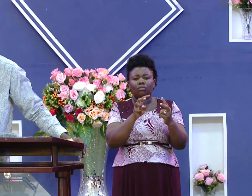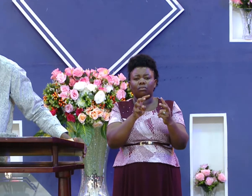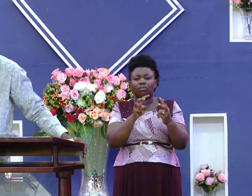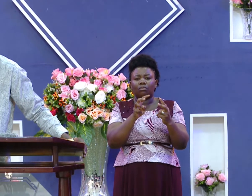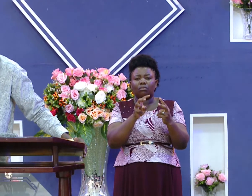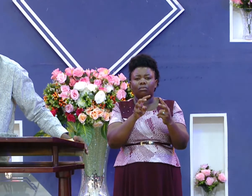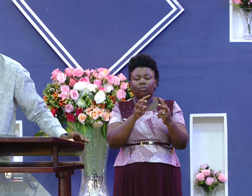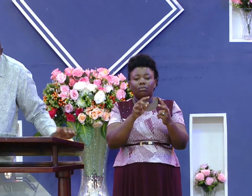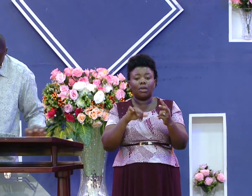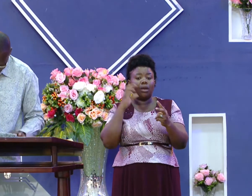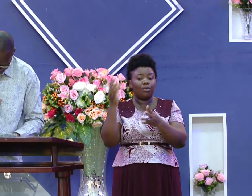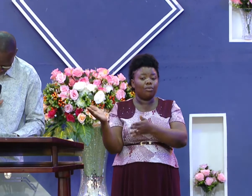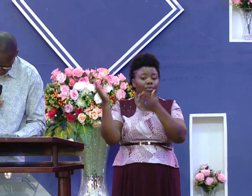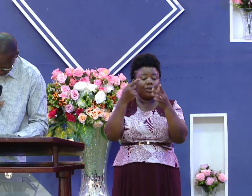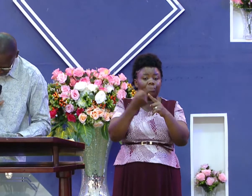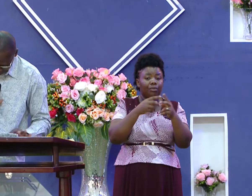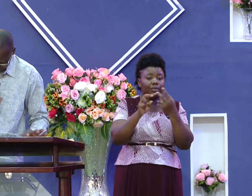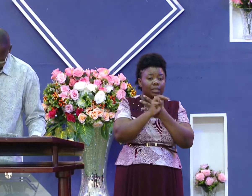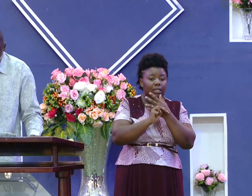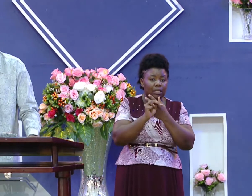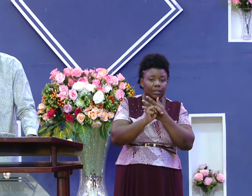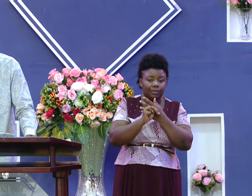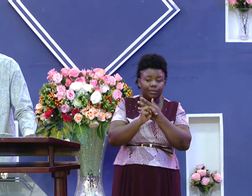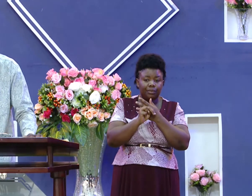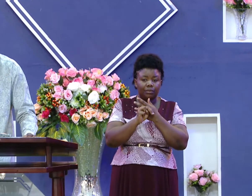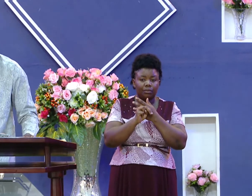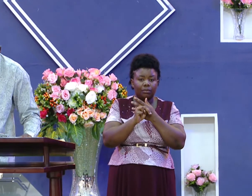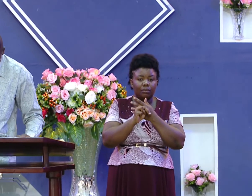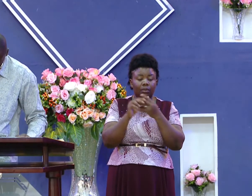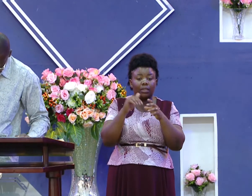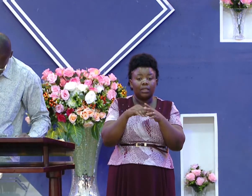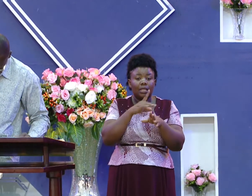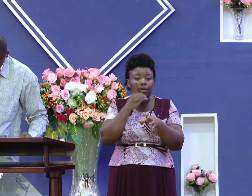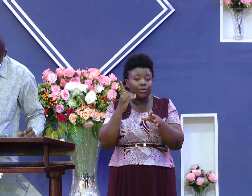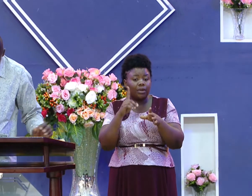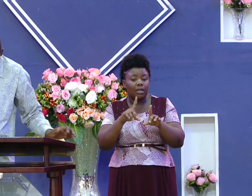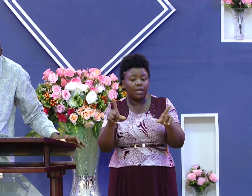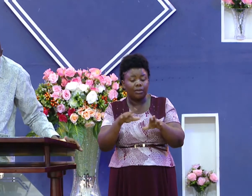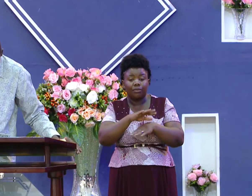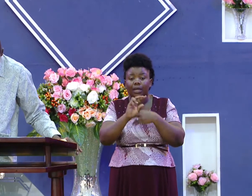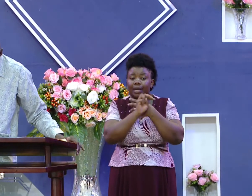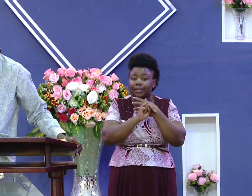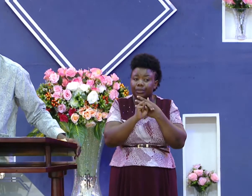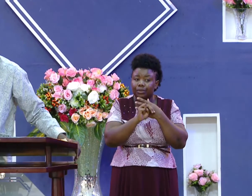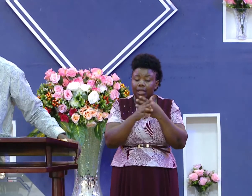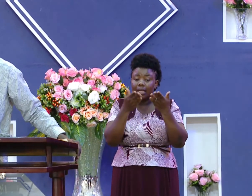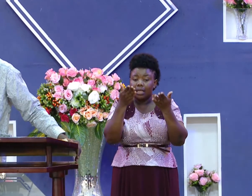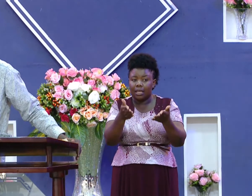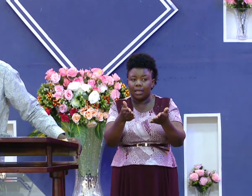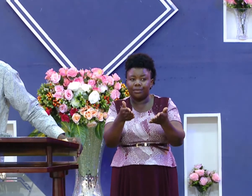20:35. I will bring you from the nation. I will bring you into the wilderness of the nations, and